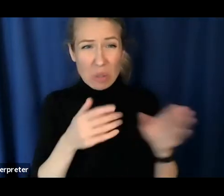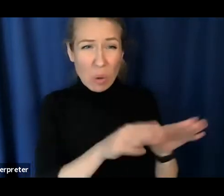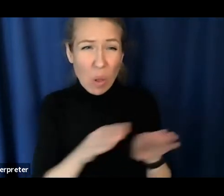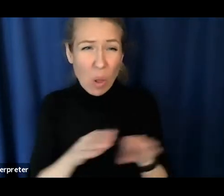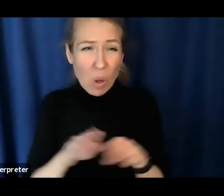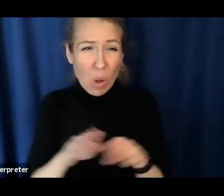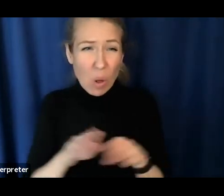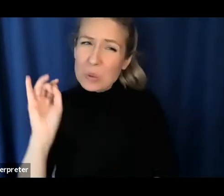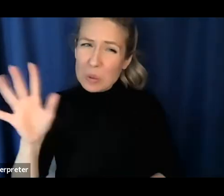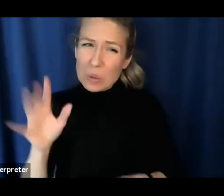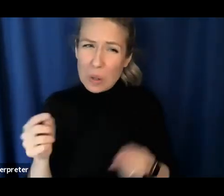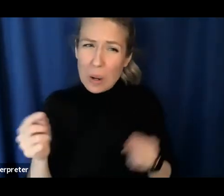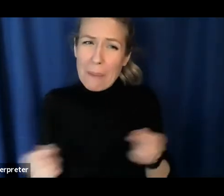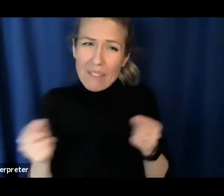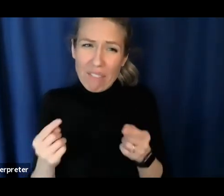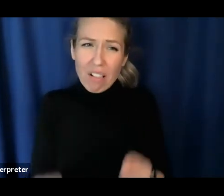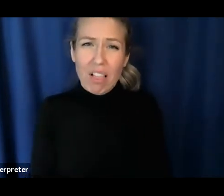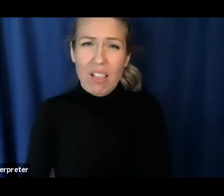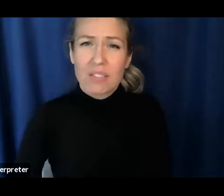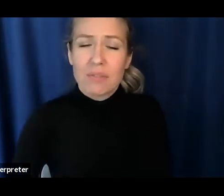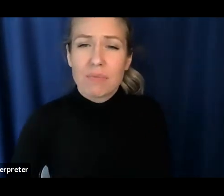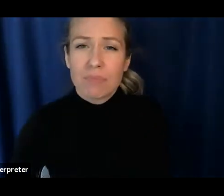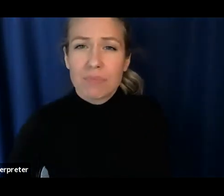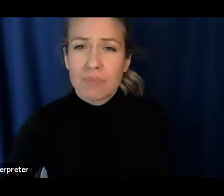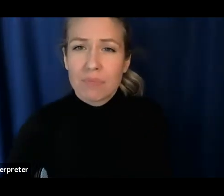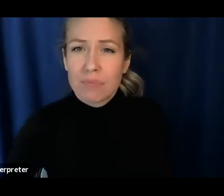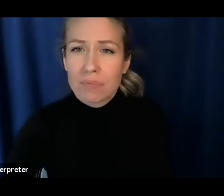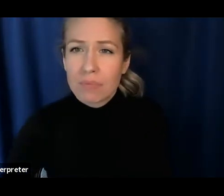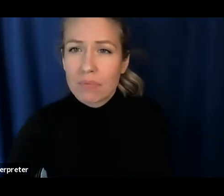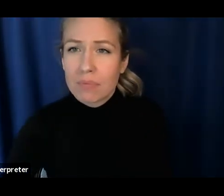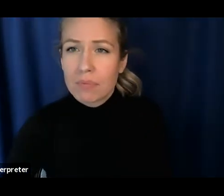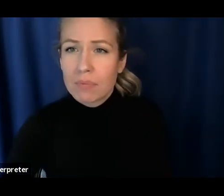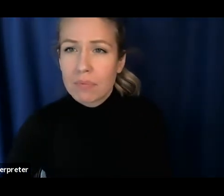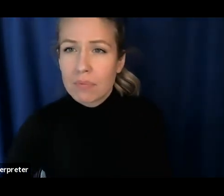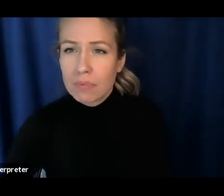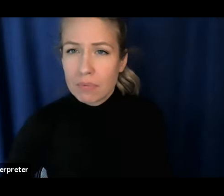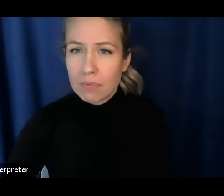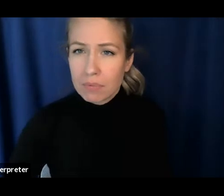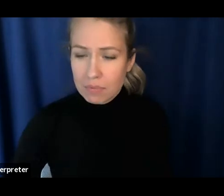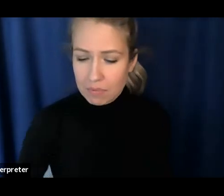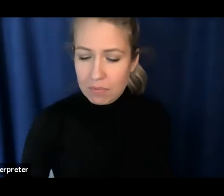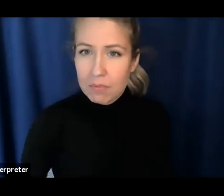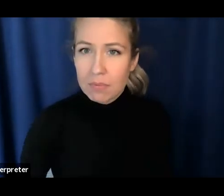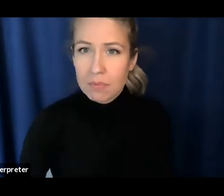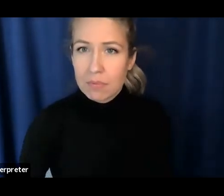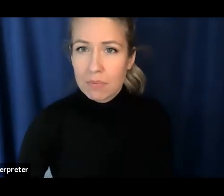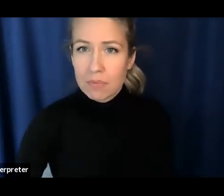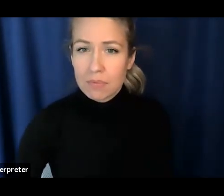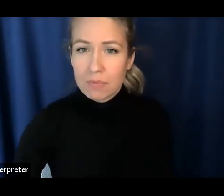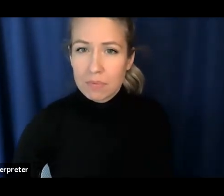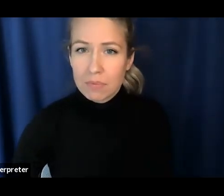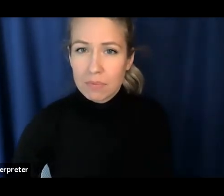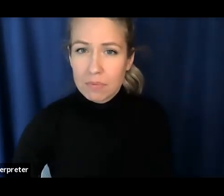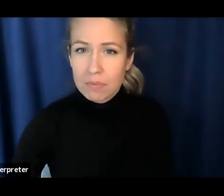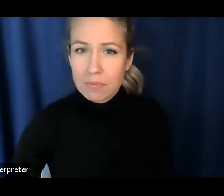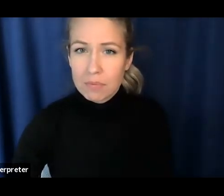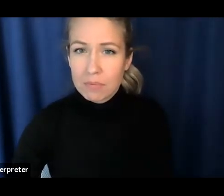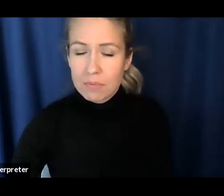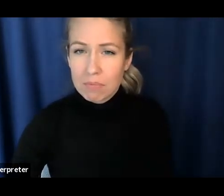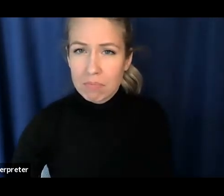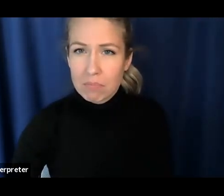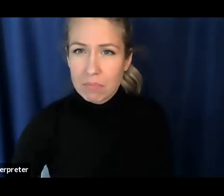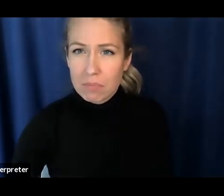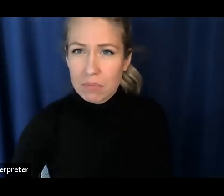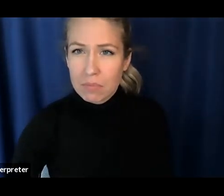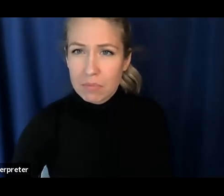And Chris, just a related follow-up, the governor mentioned getting to 95% mask compliance. Do you have any data on